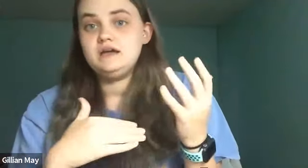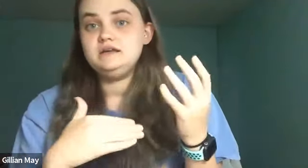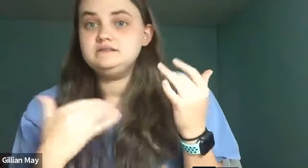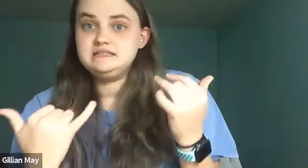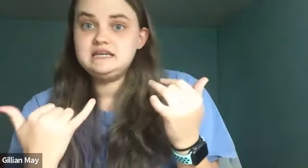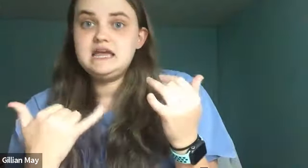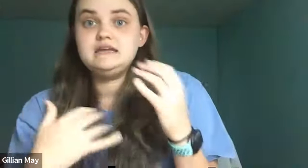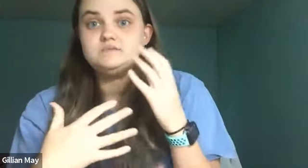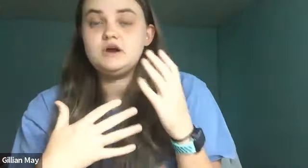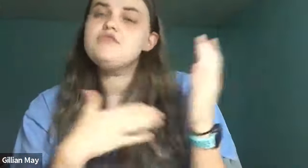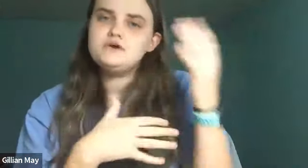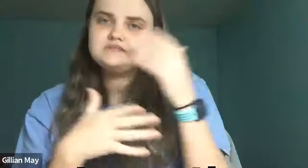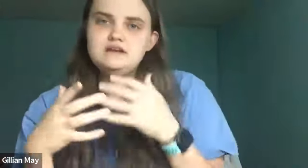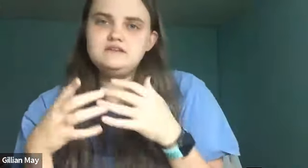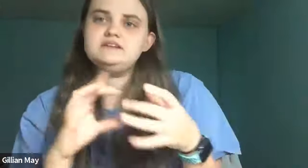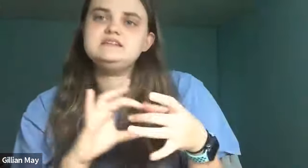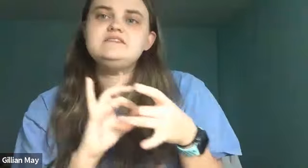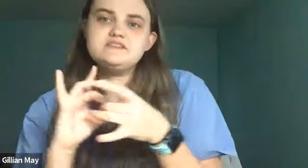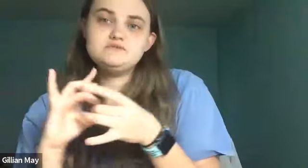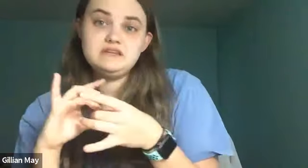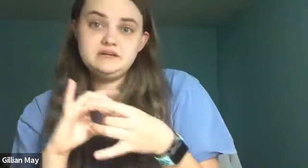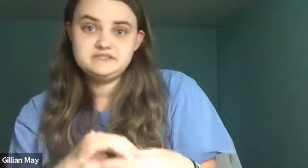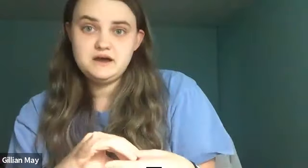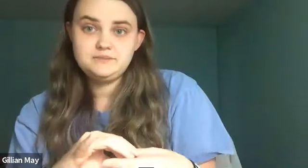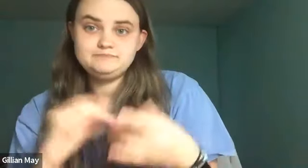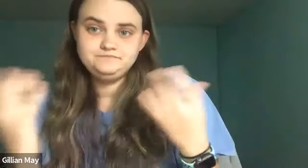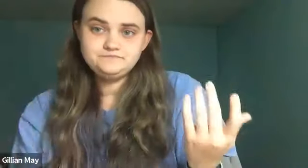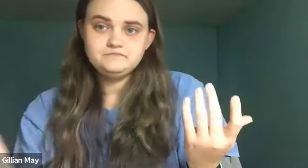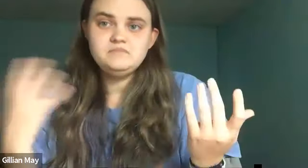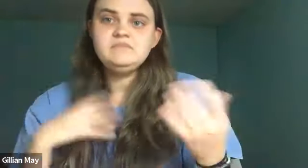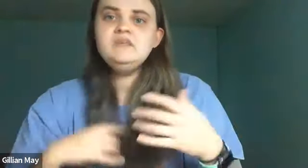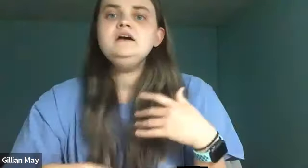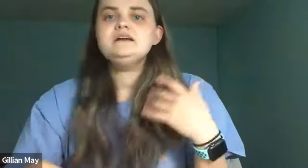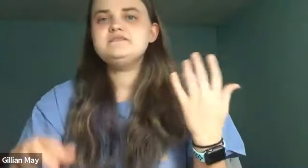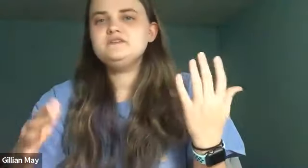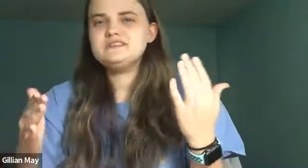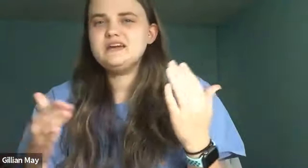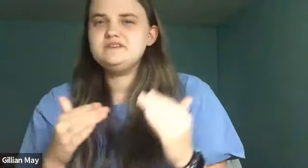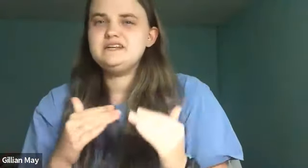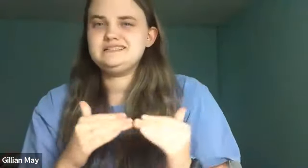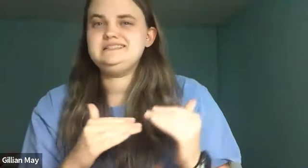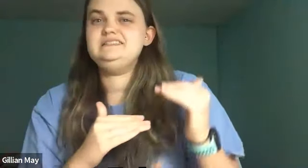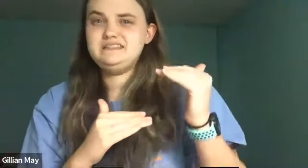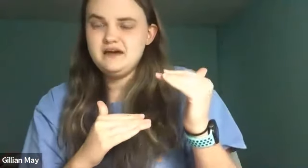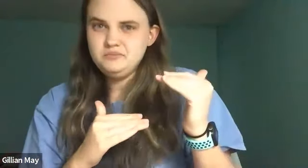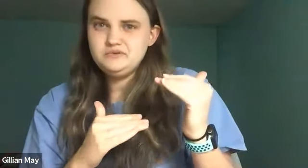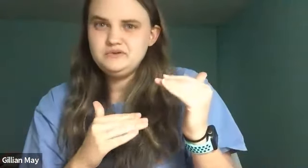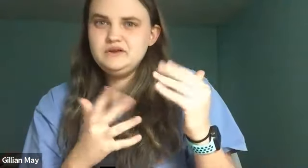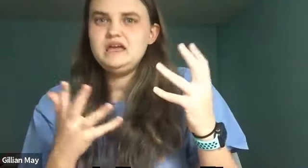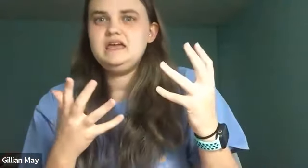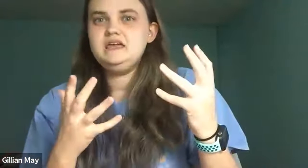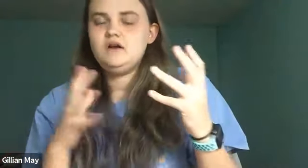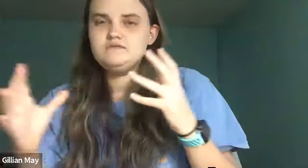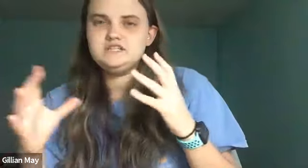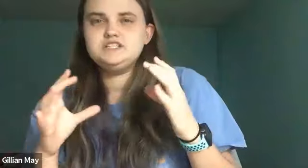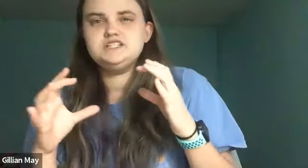night, today, tomorrow, those kind of things, anything that's related with time. Because I feel that's kind of a next step in conversation is